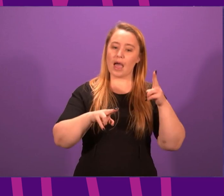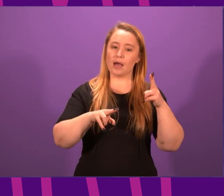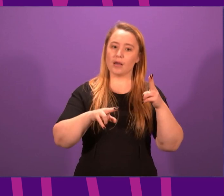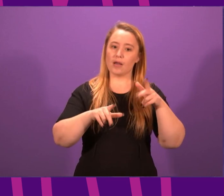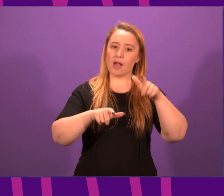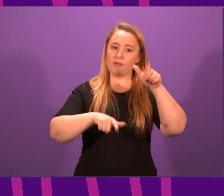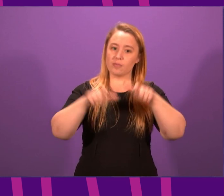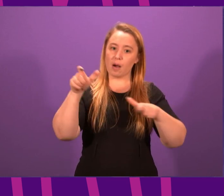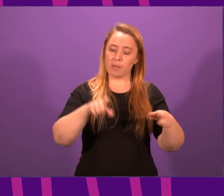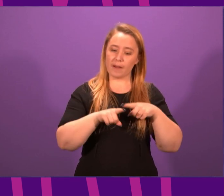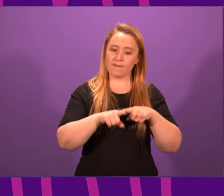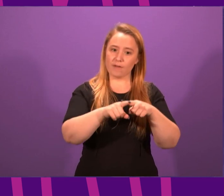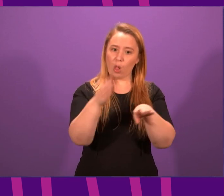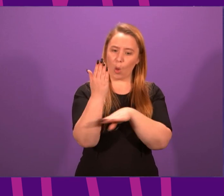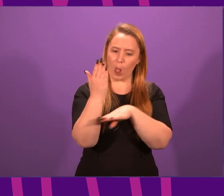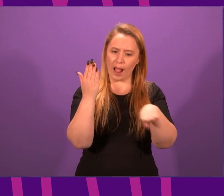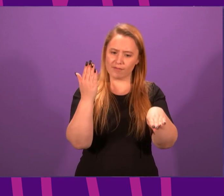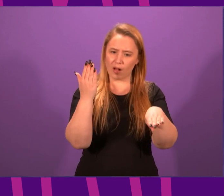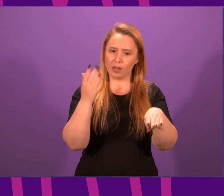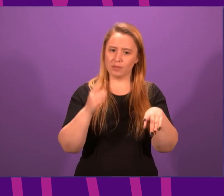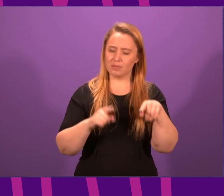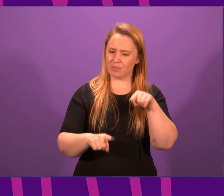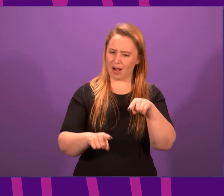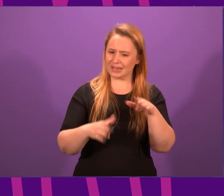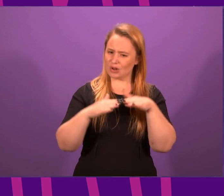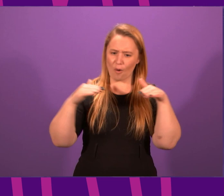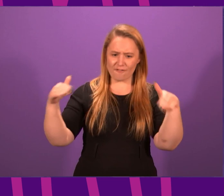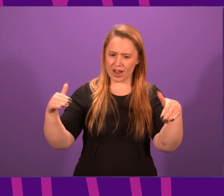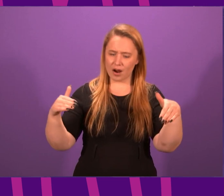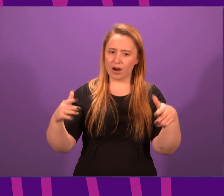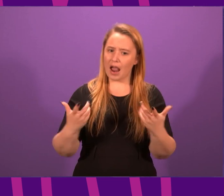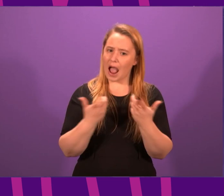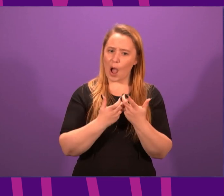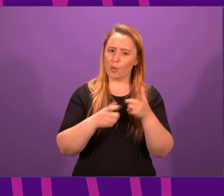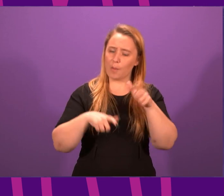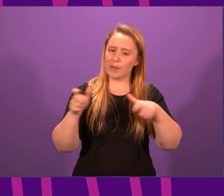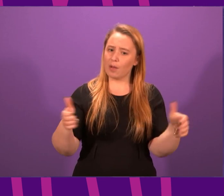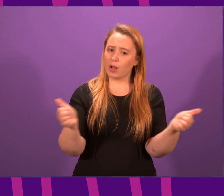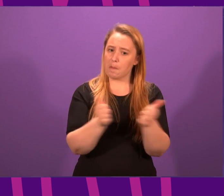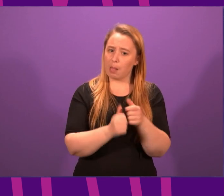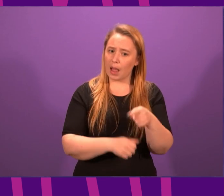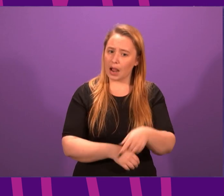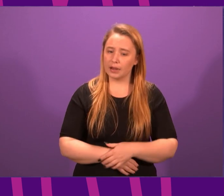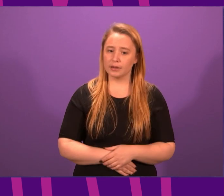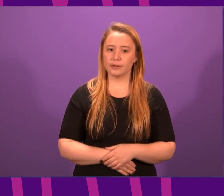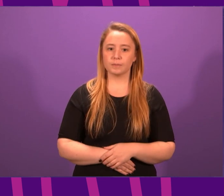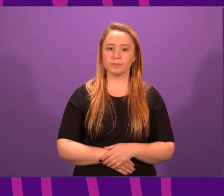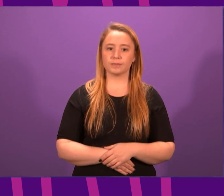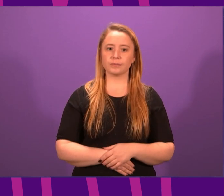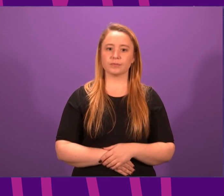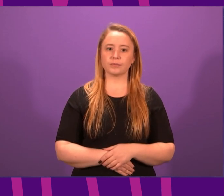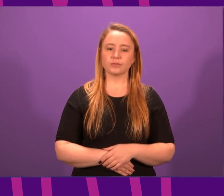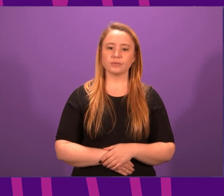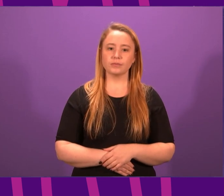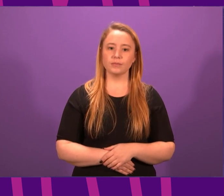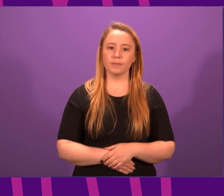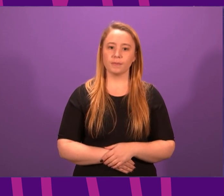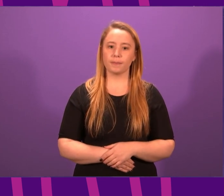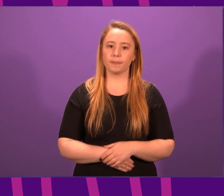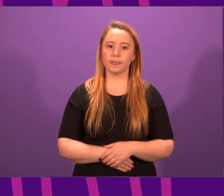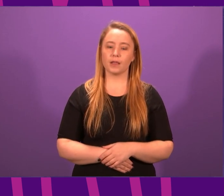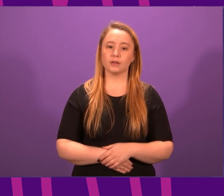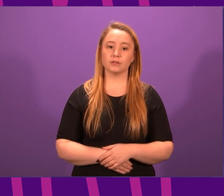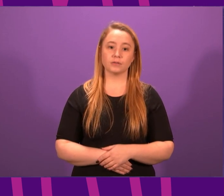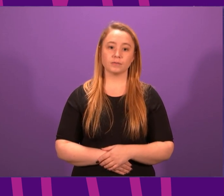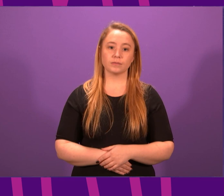them to adhere to a level that is seen, frankly, to be unfair? Cabinet Secretary. So the member will recall that the